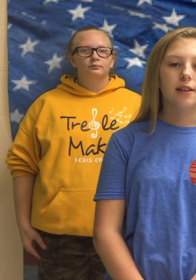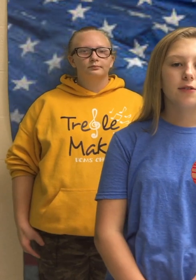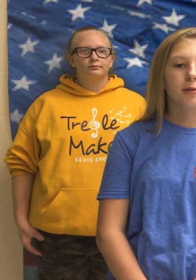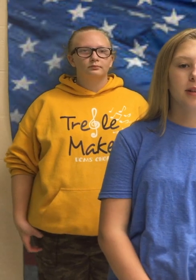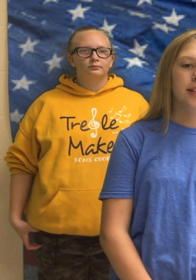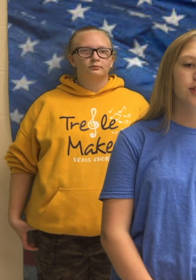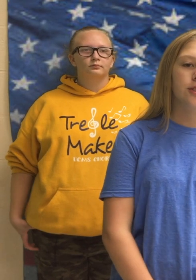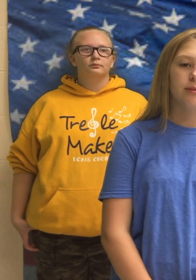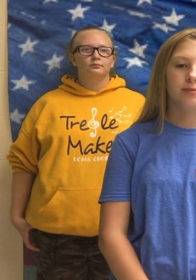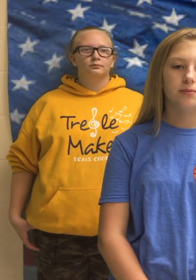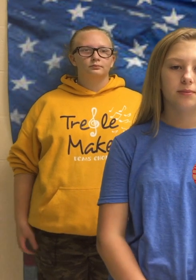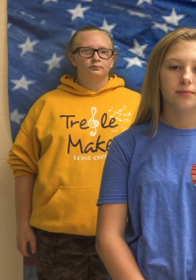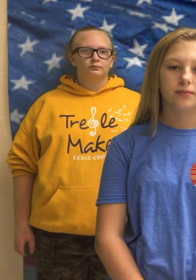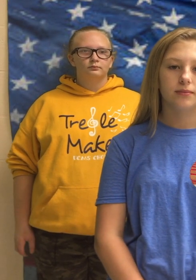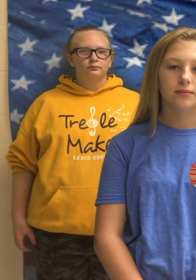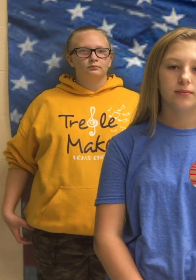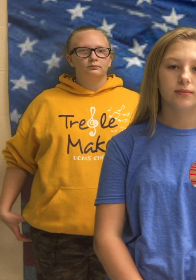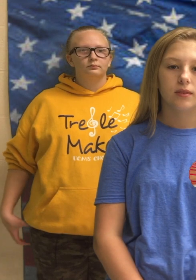Please stand for the pledge.